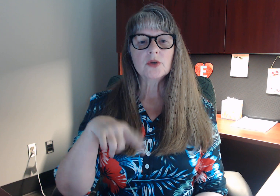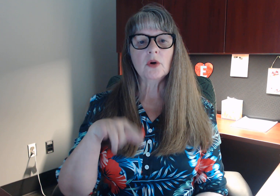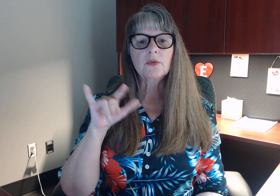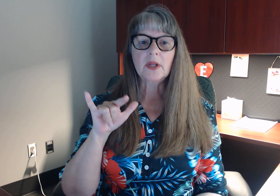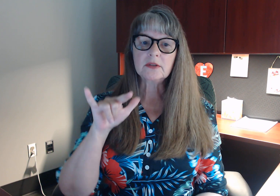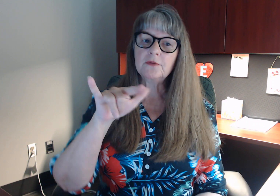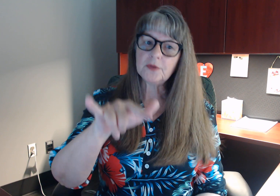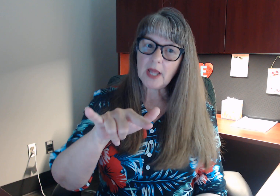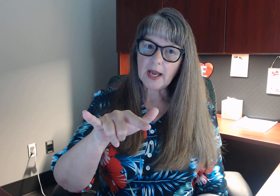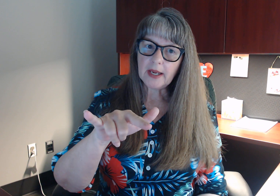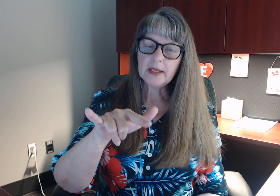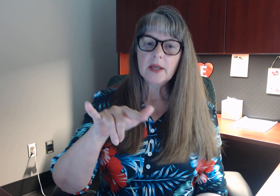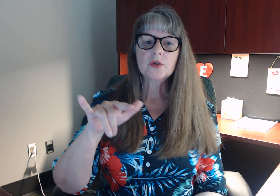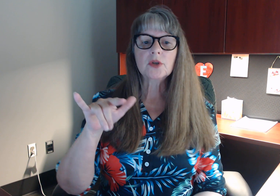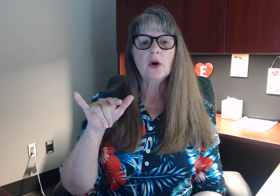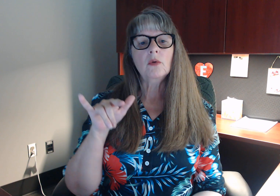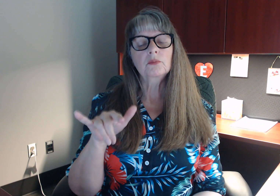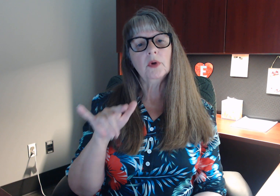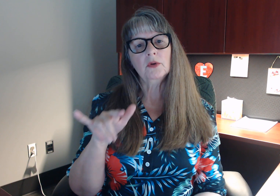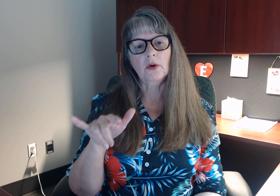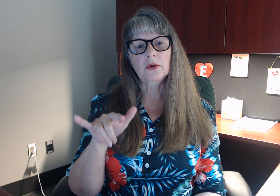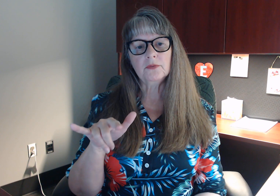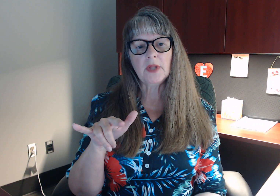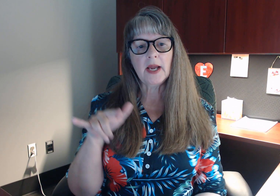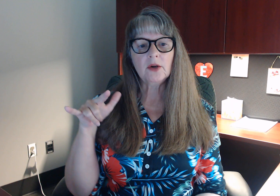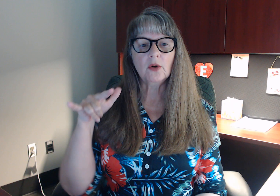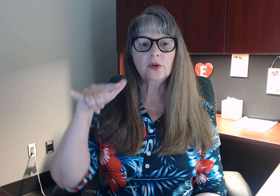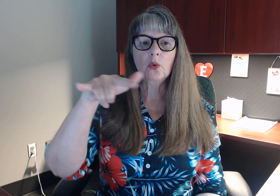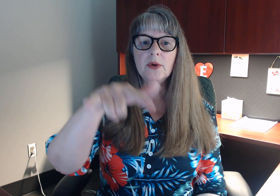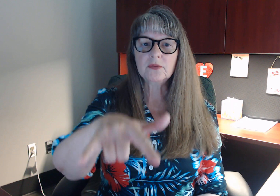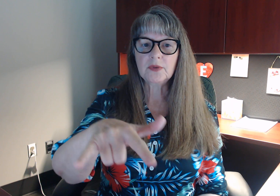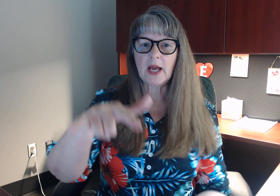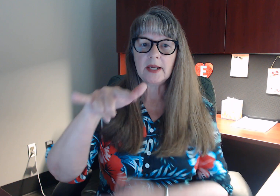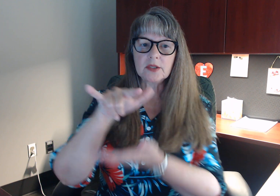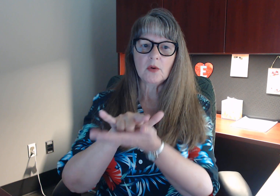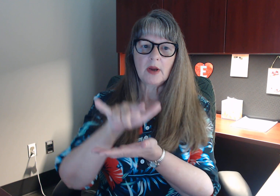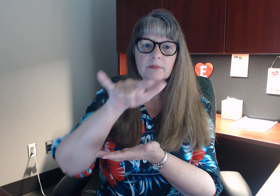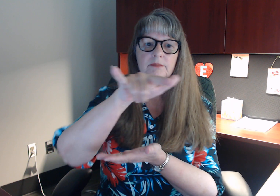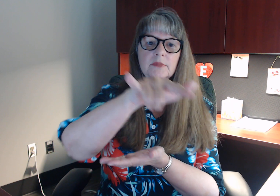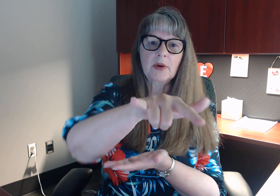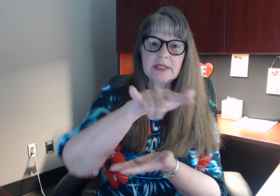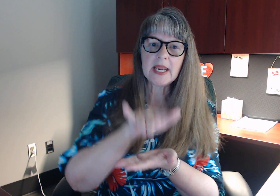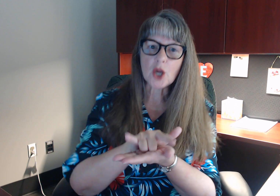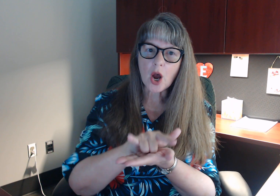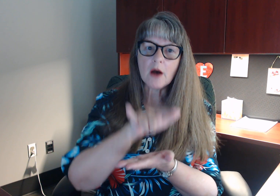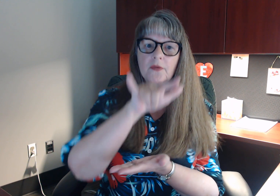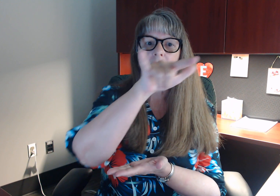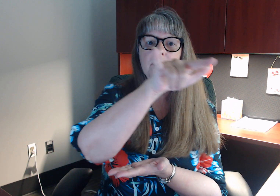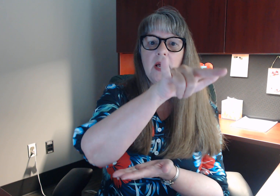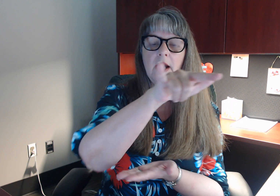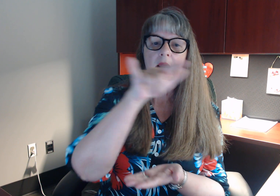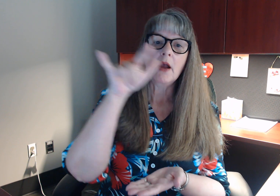if you like to fly, so are you flying? Are you going to fly? So I take off and I fly, or then